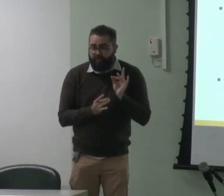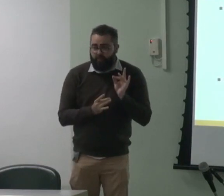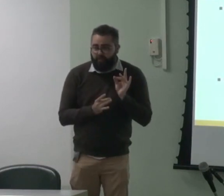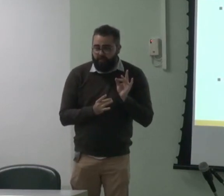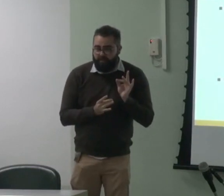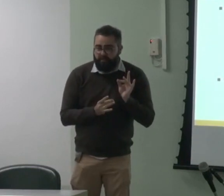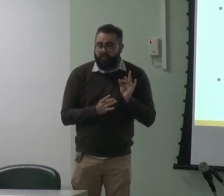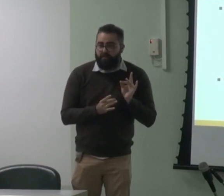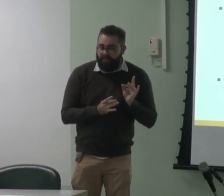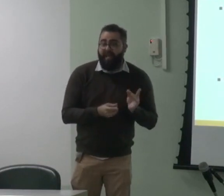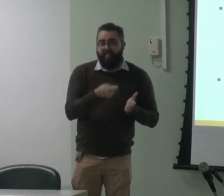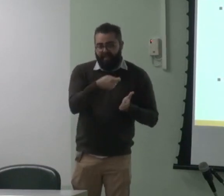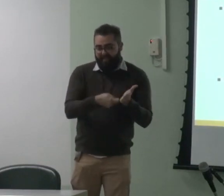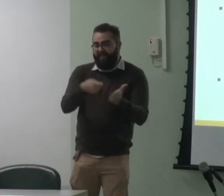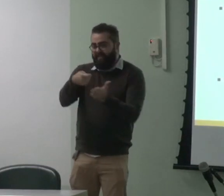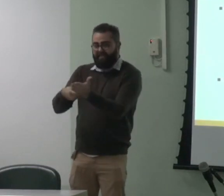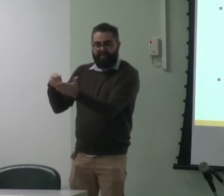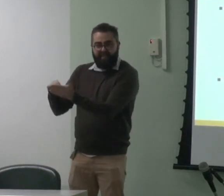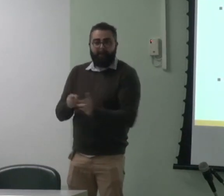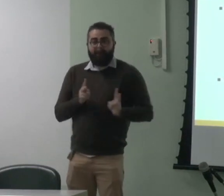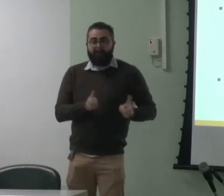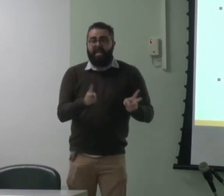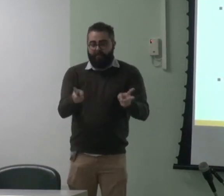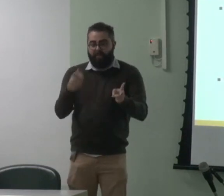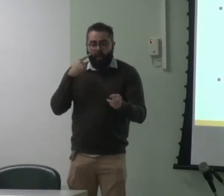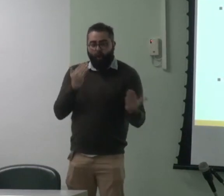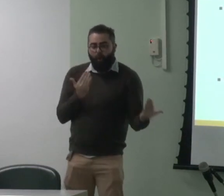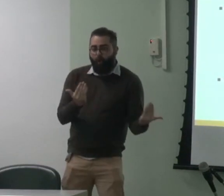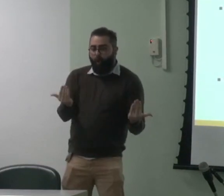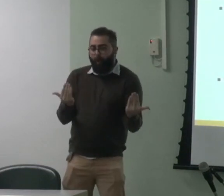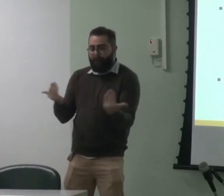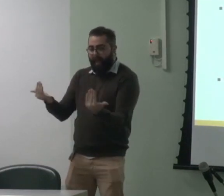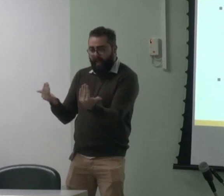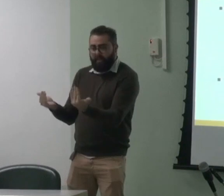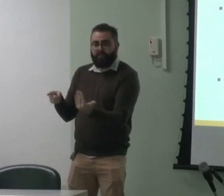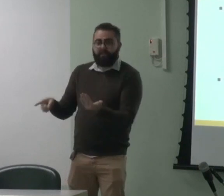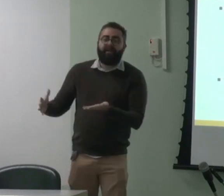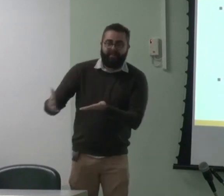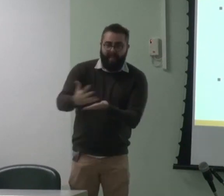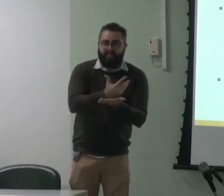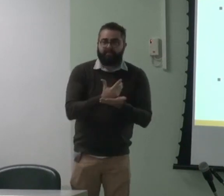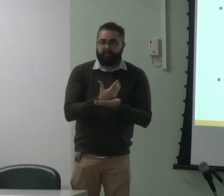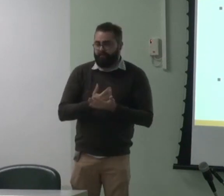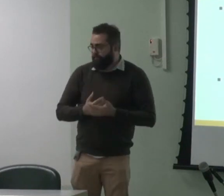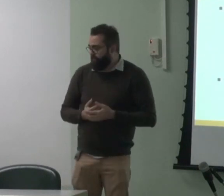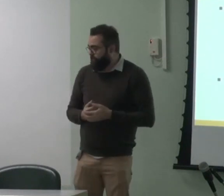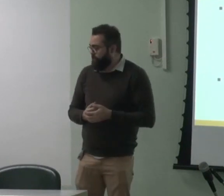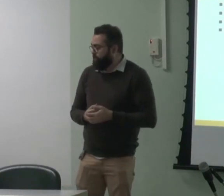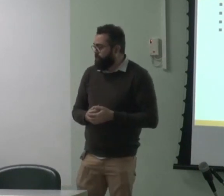In other languages, this ratio would not be that informative as in this one.